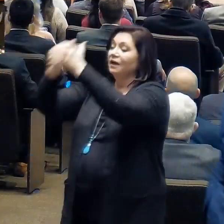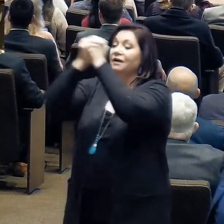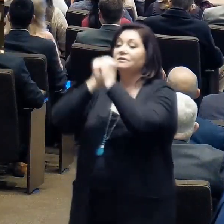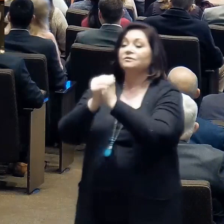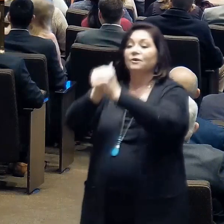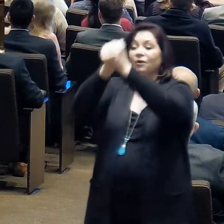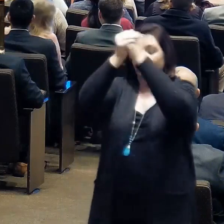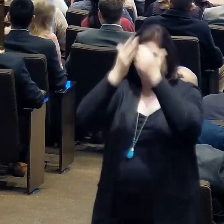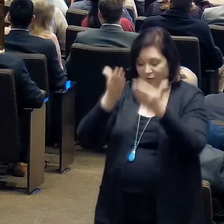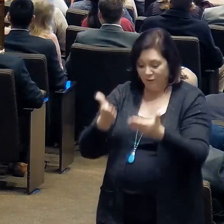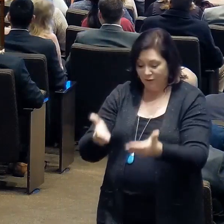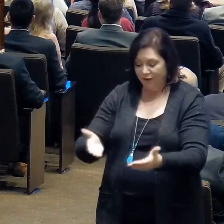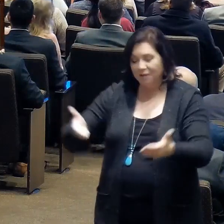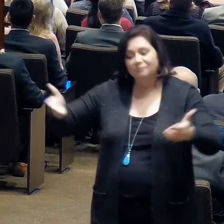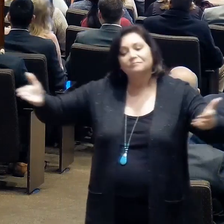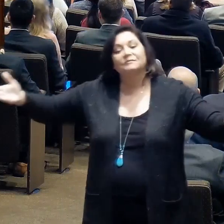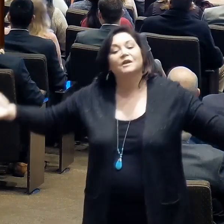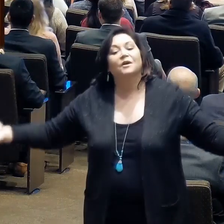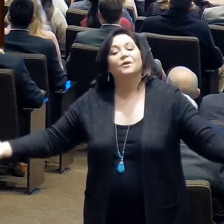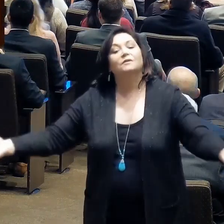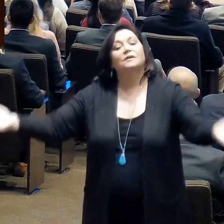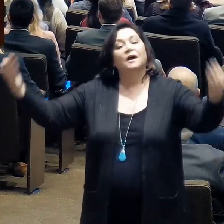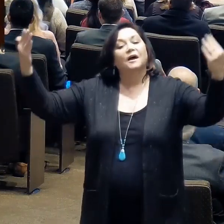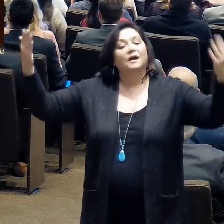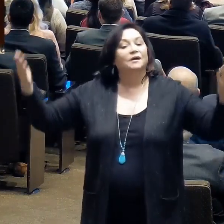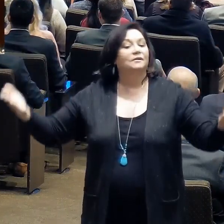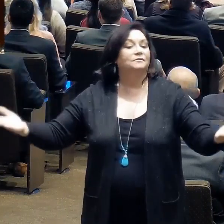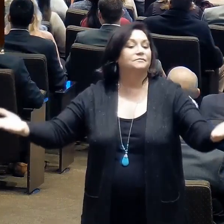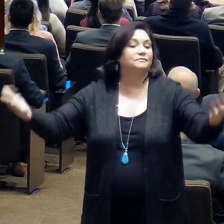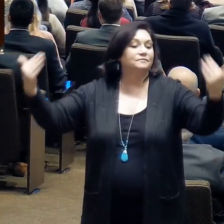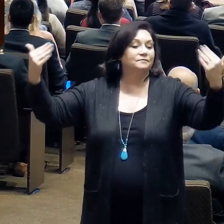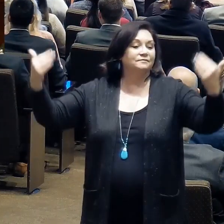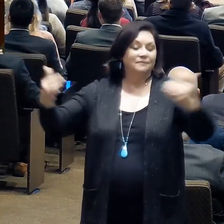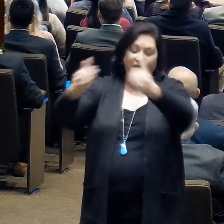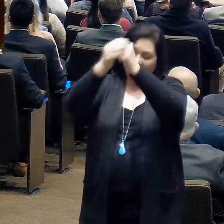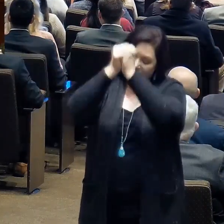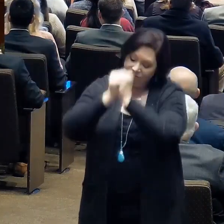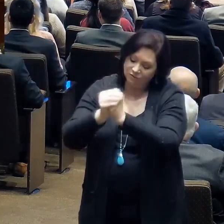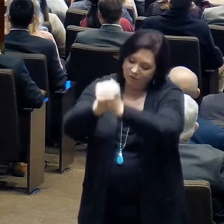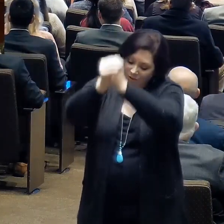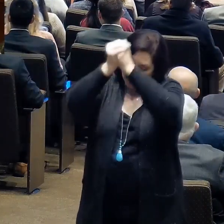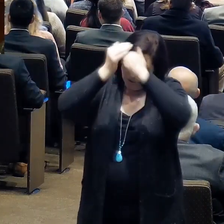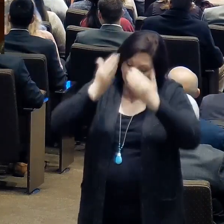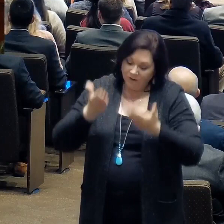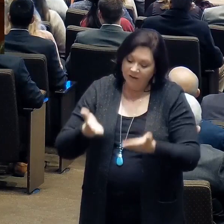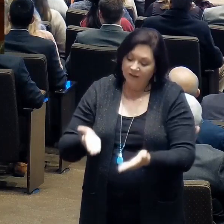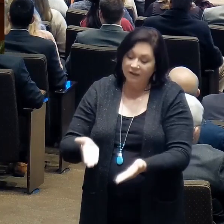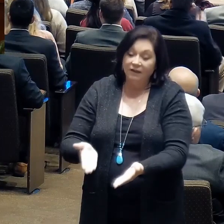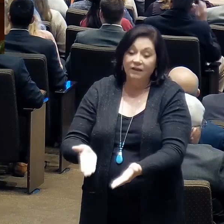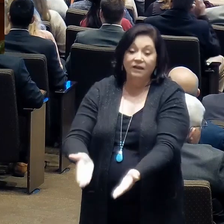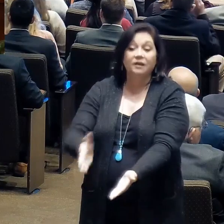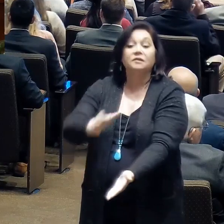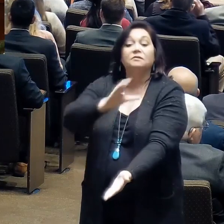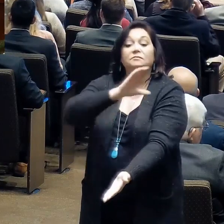him. O come, let us adore him,